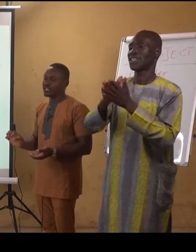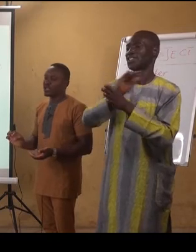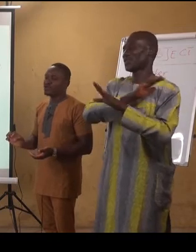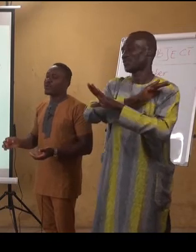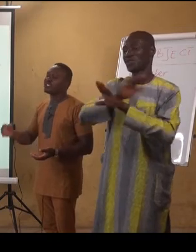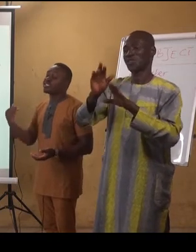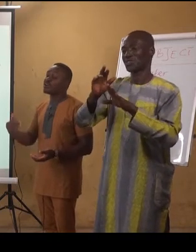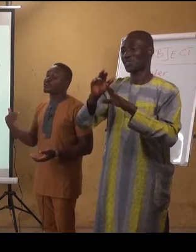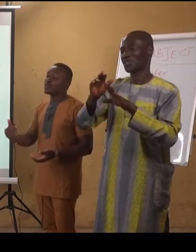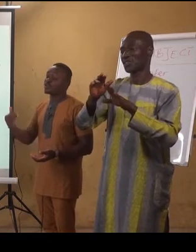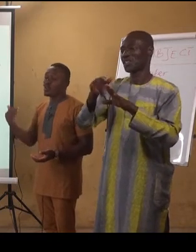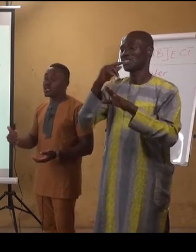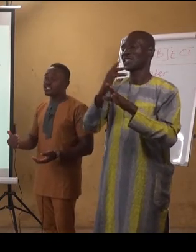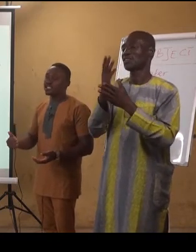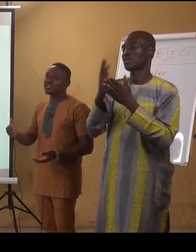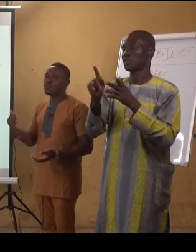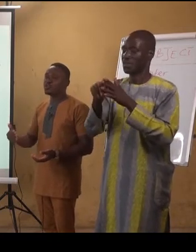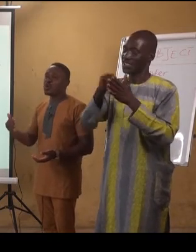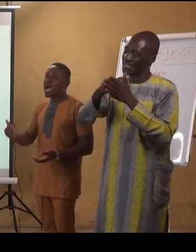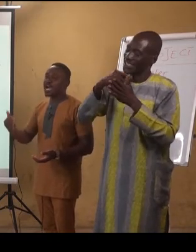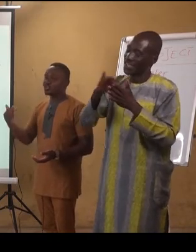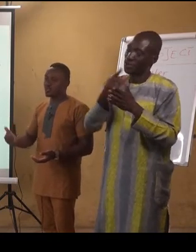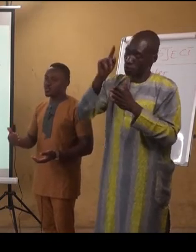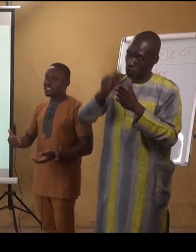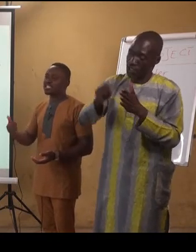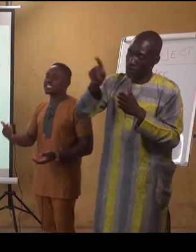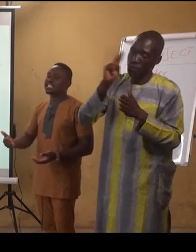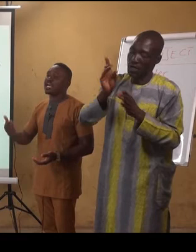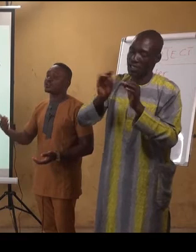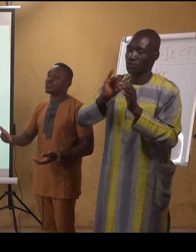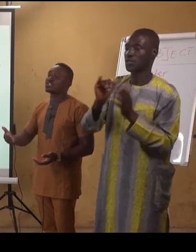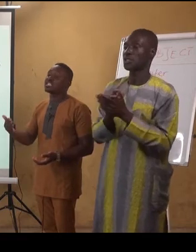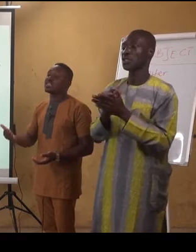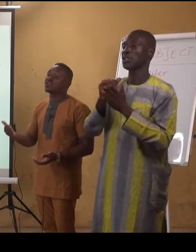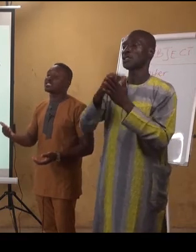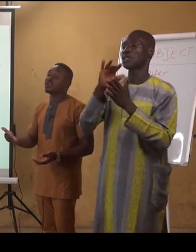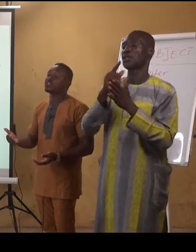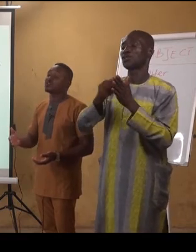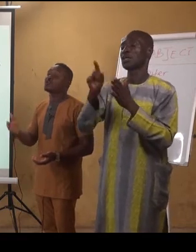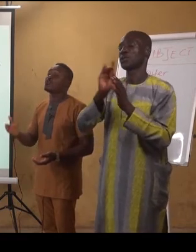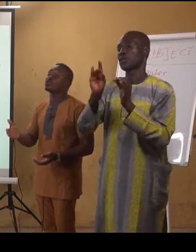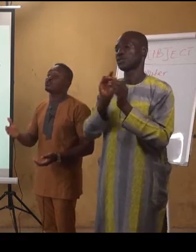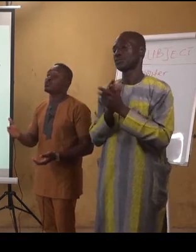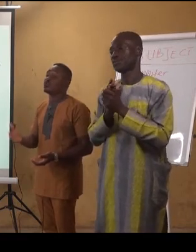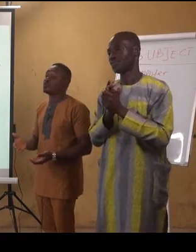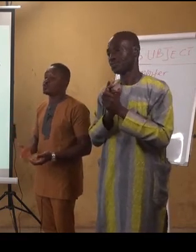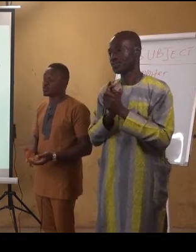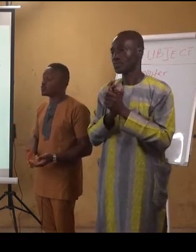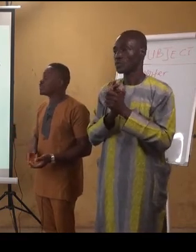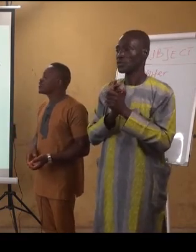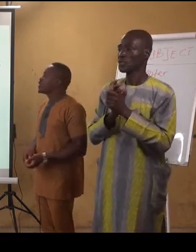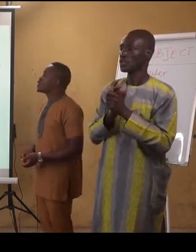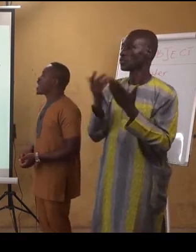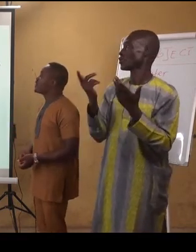run, but it tells us what you are doing. It tells us, it gives us direction of what you are going to